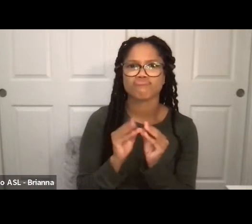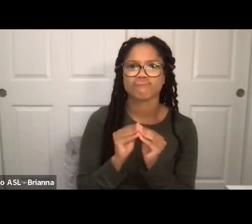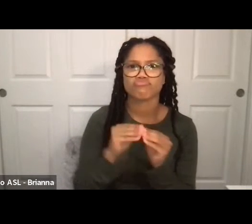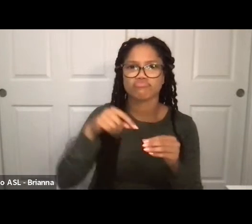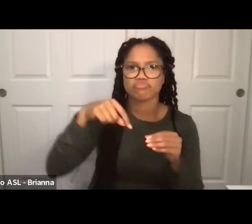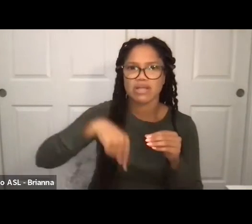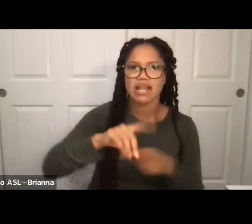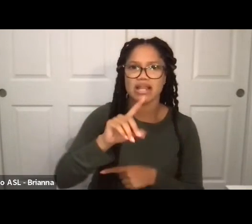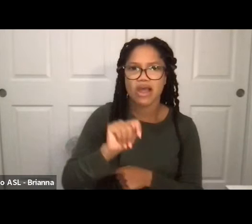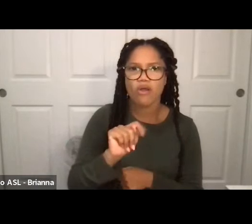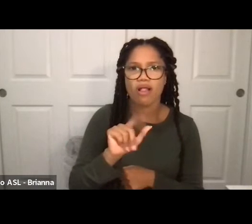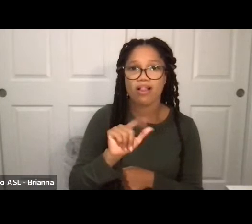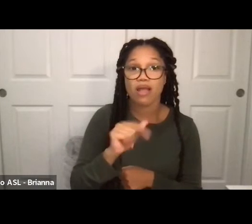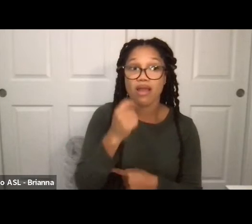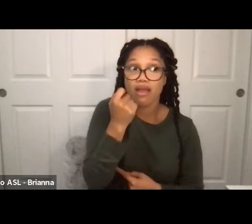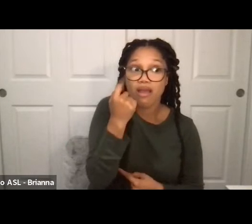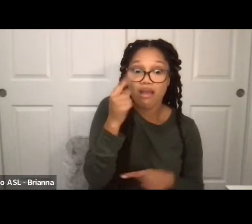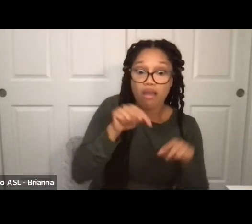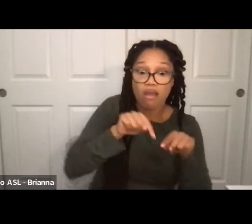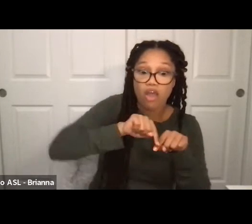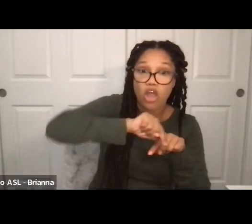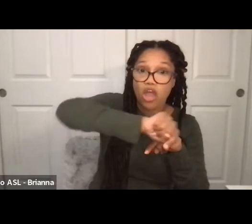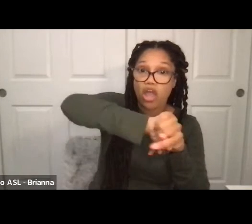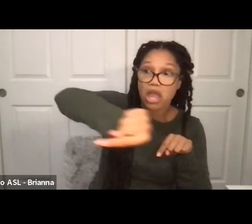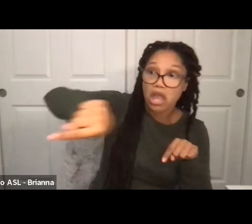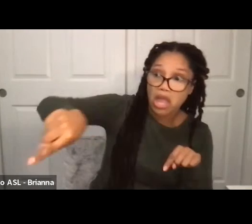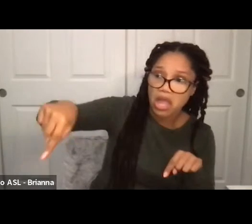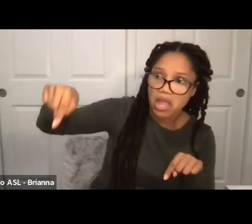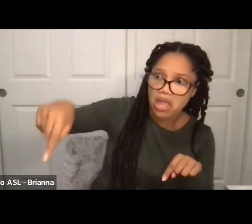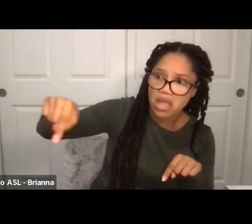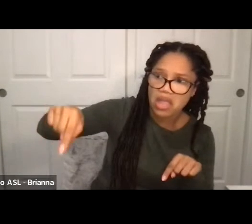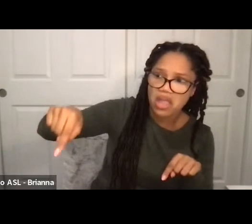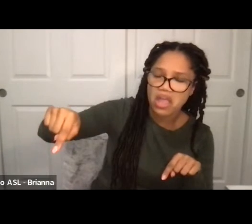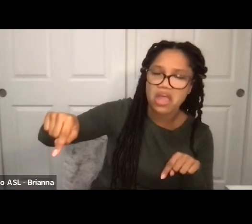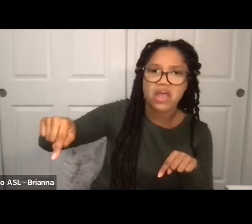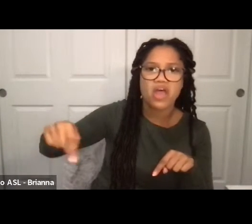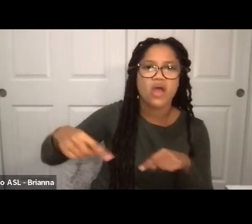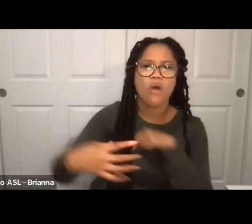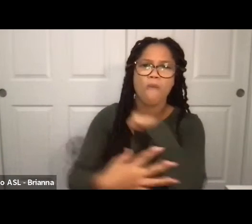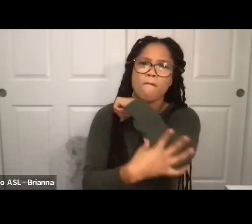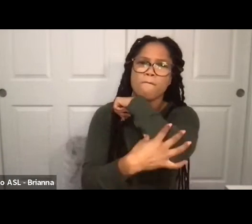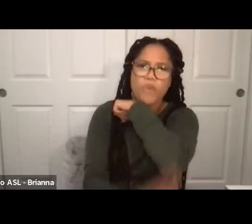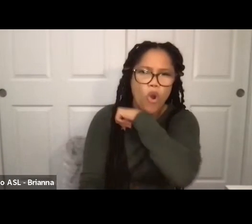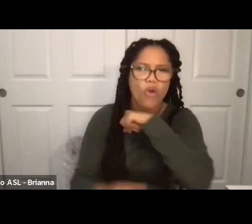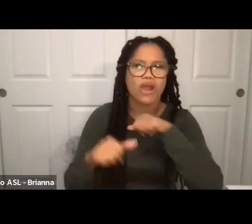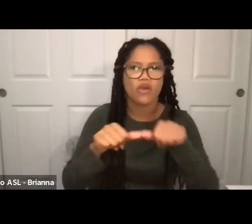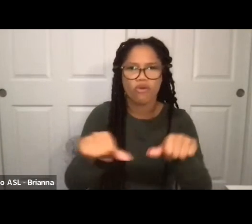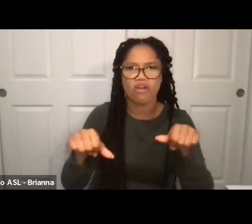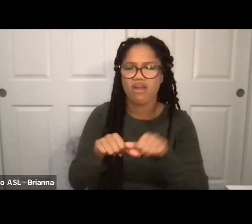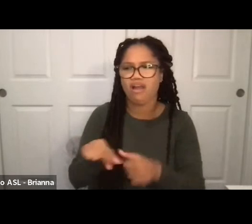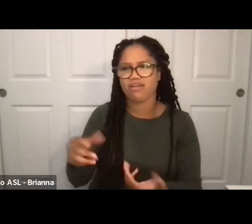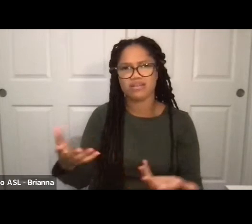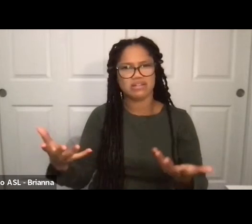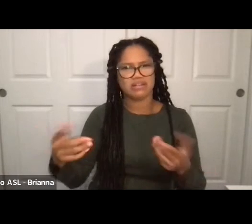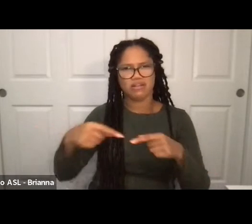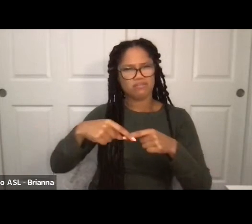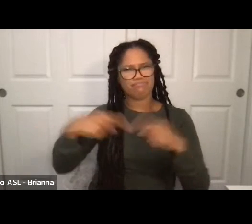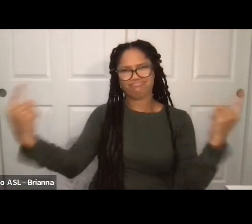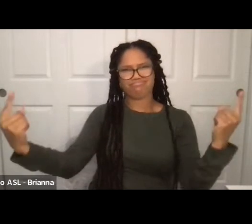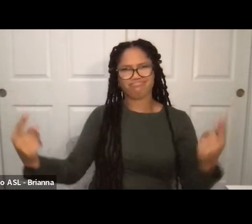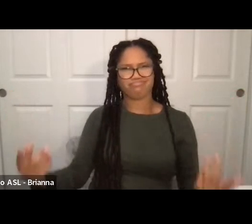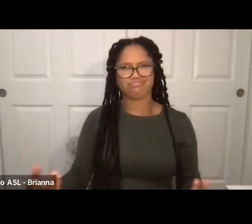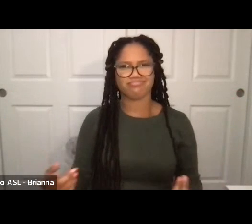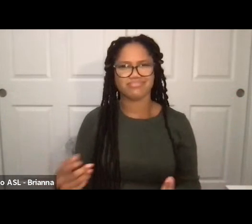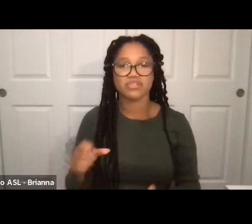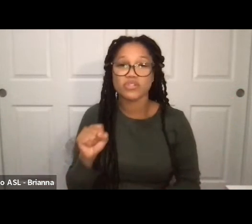just a few blocks east and see how we're living in Skid Row, right? And so it was, a really